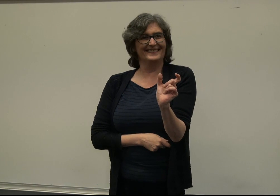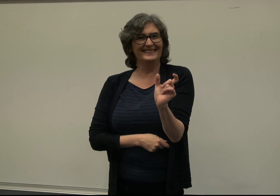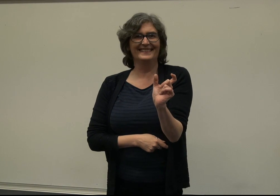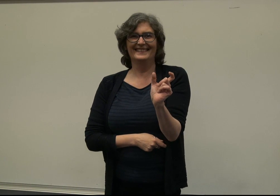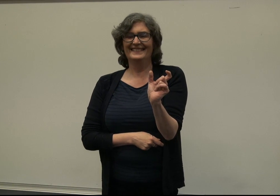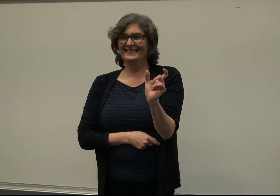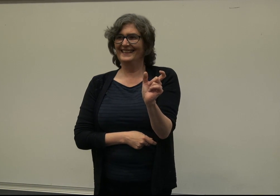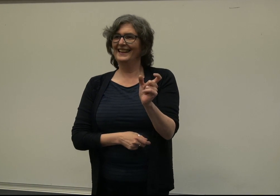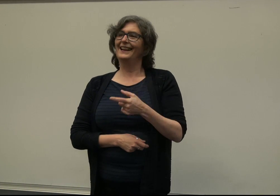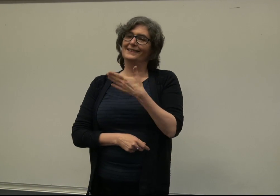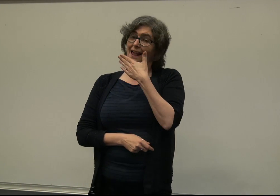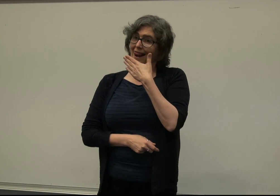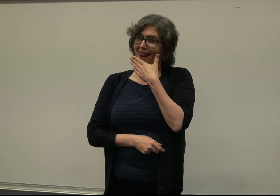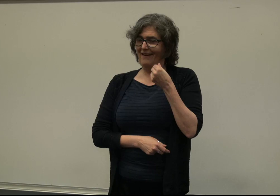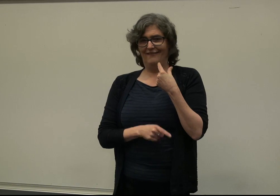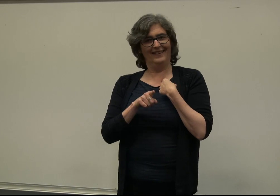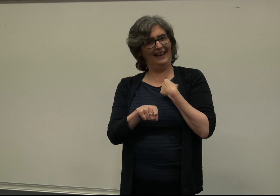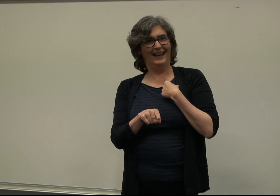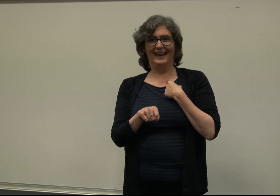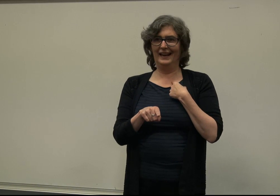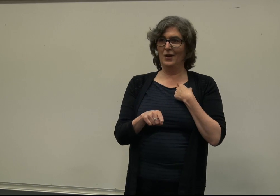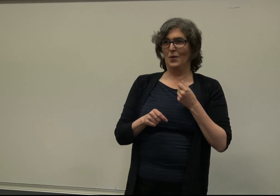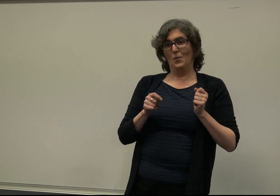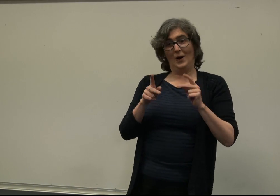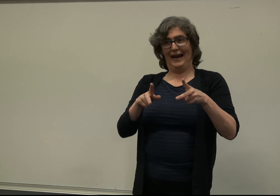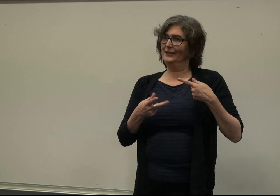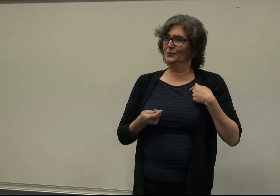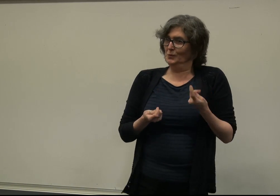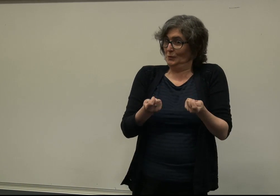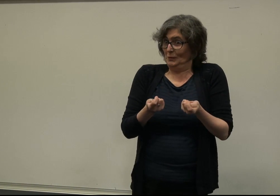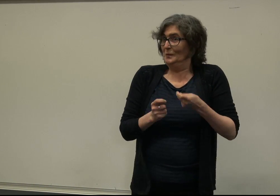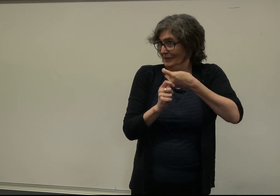for potatoes. In case you're interested, I can give it to you.